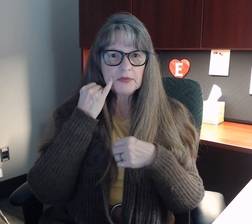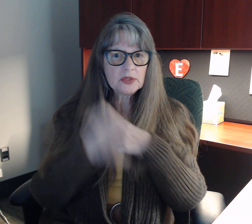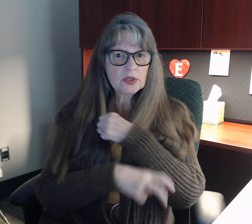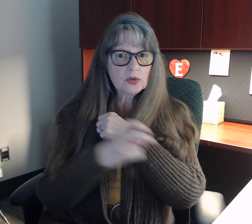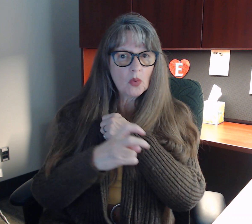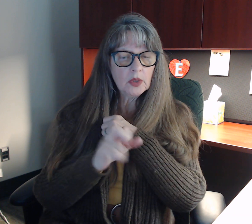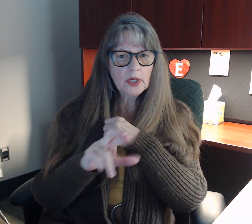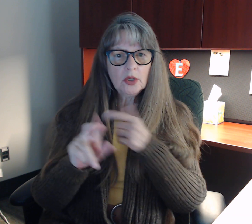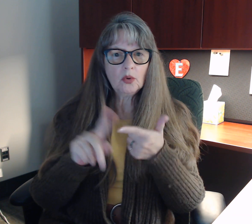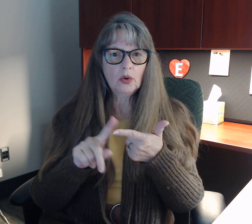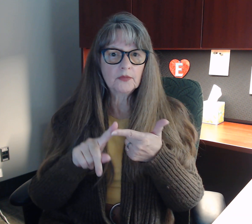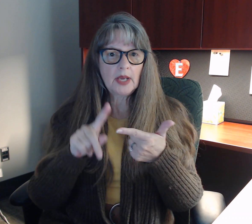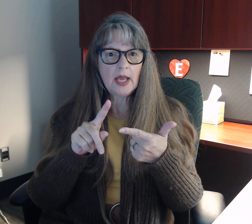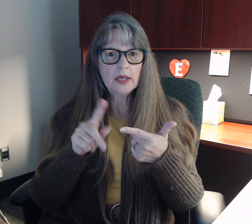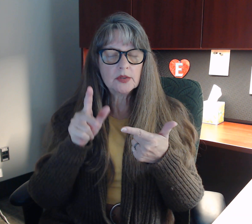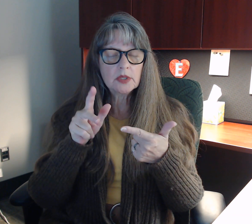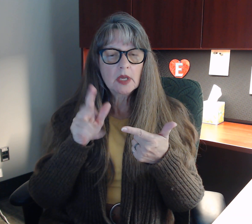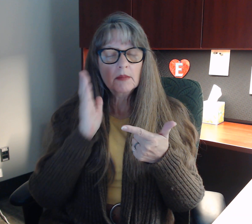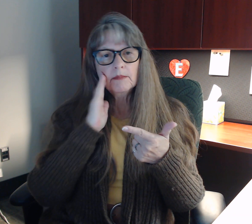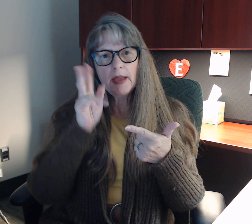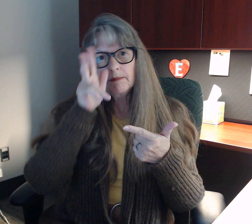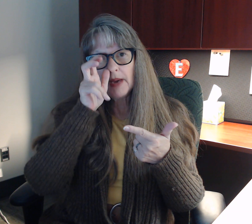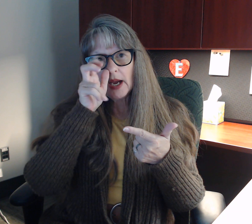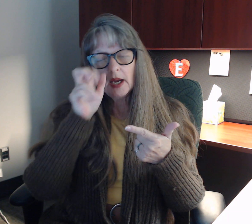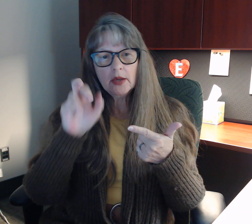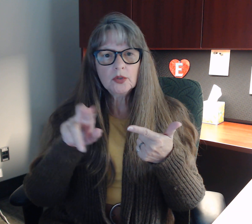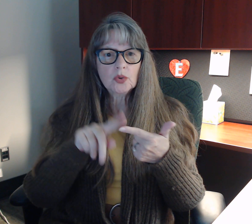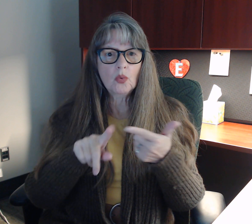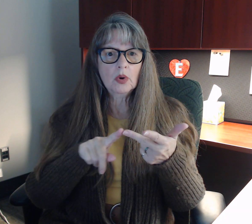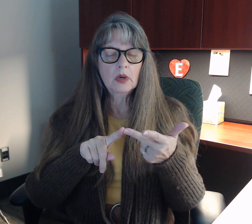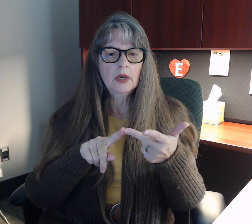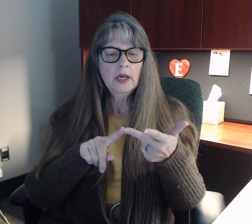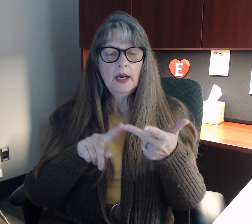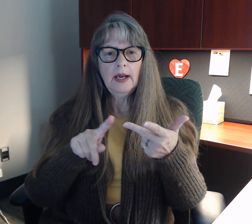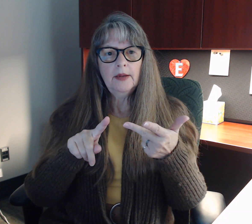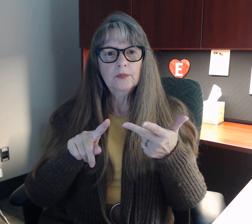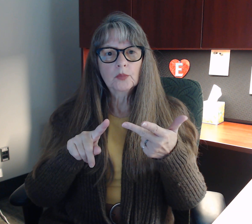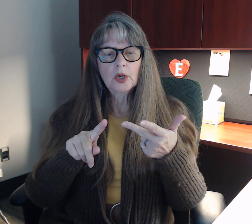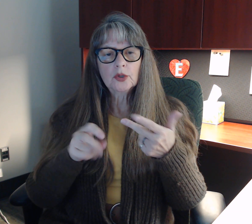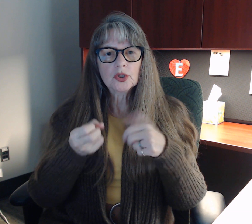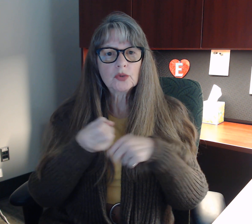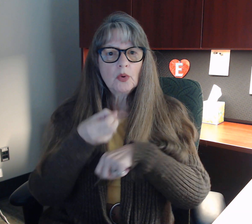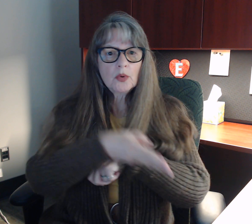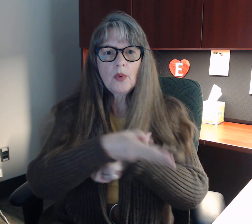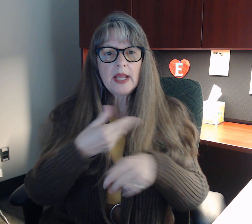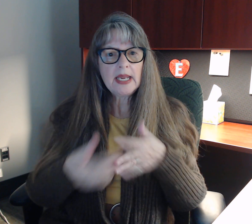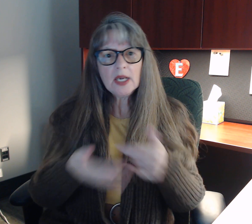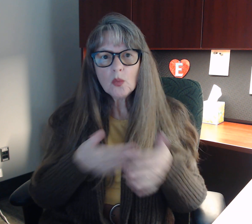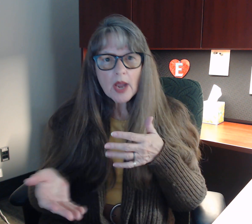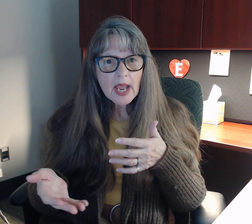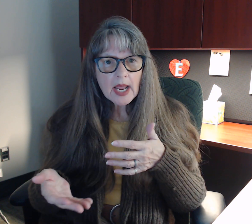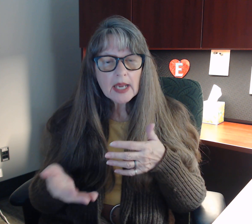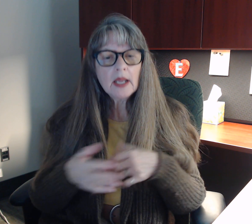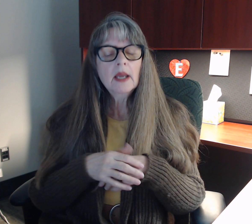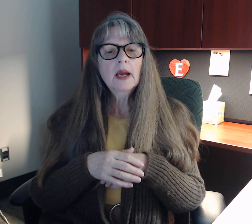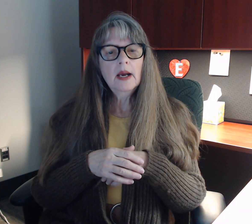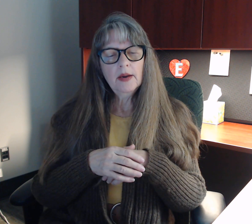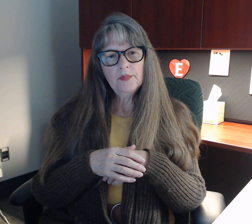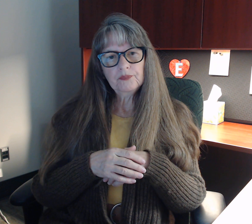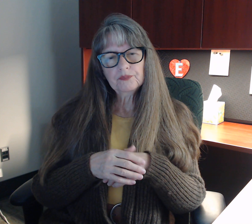it's stolen or if it has bed bugs, or we're going to just throw it away anyway.